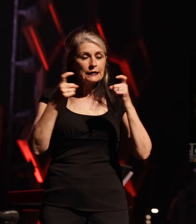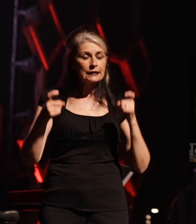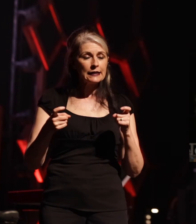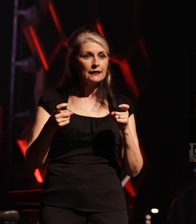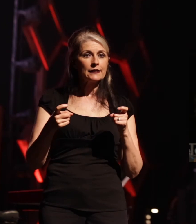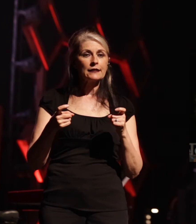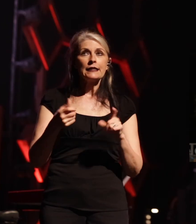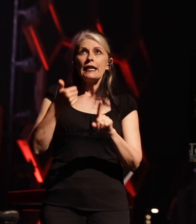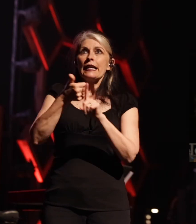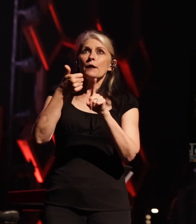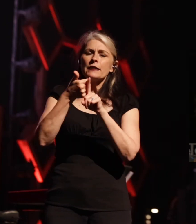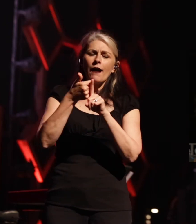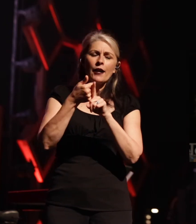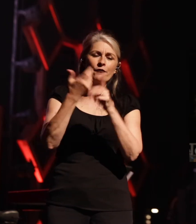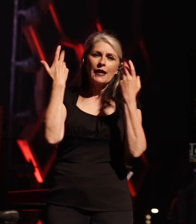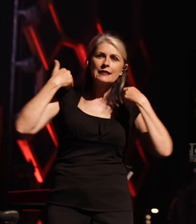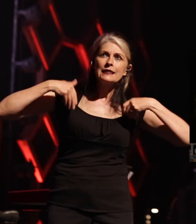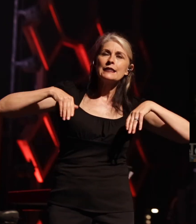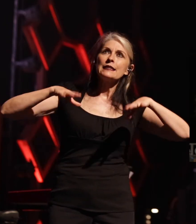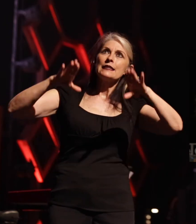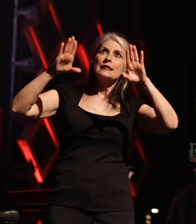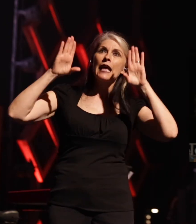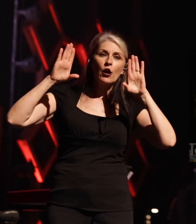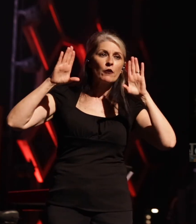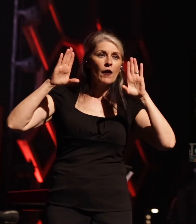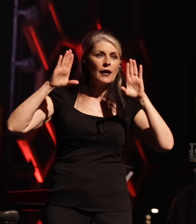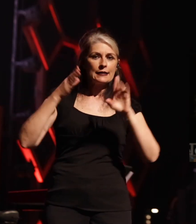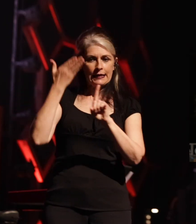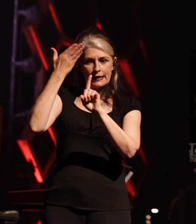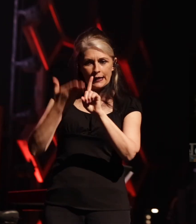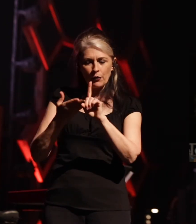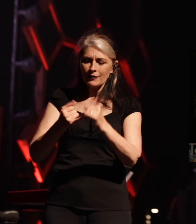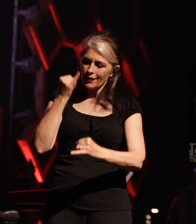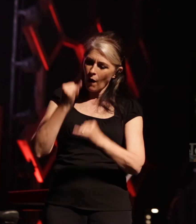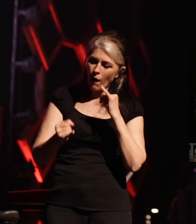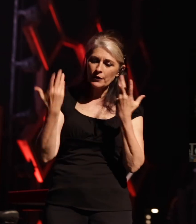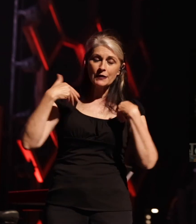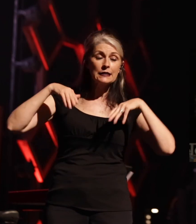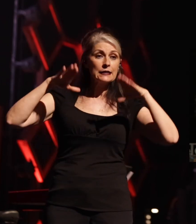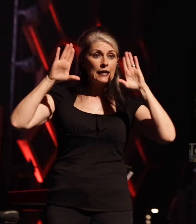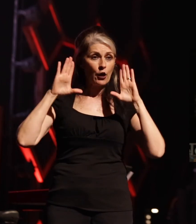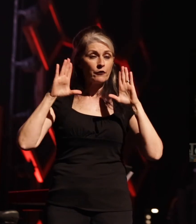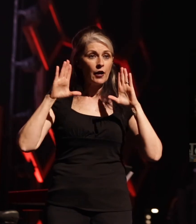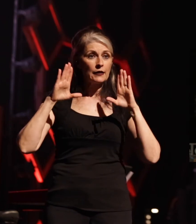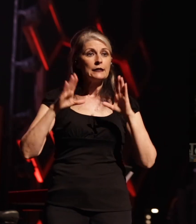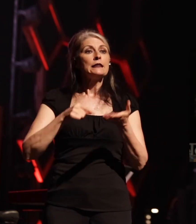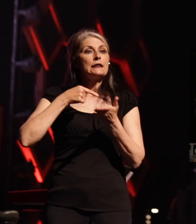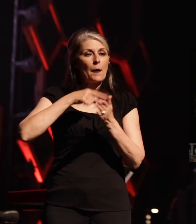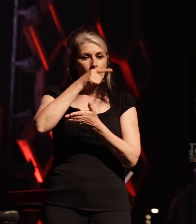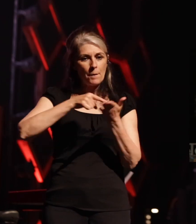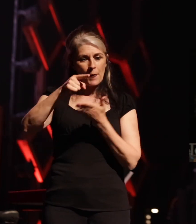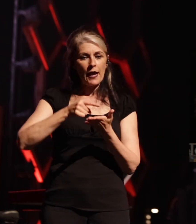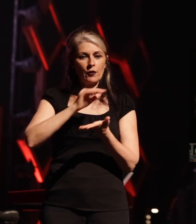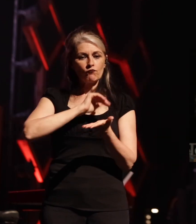sacrifice, he was the ultimate sacrifice that paid the atonement for our sins, which tore the curtain from